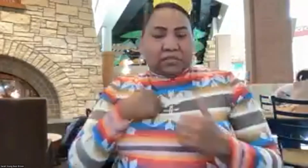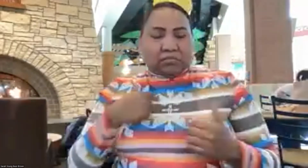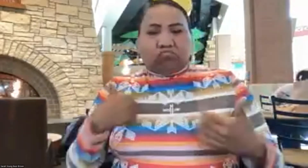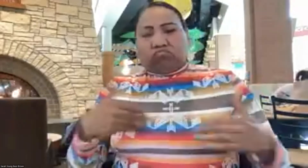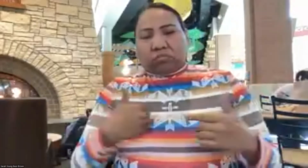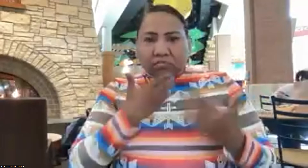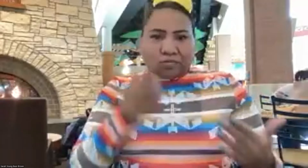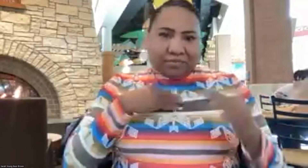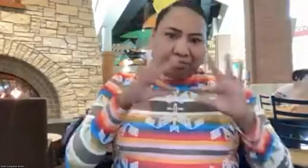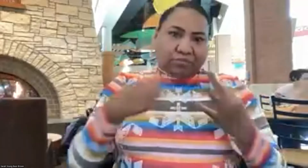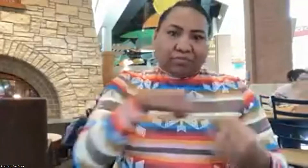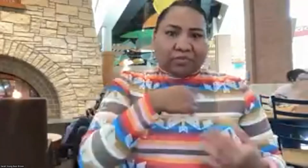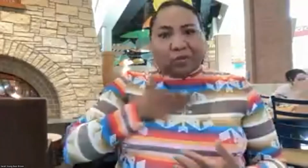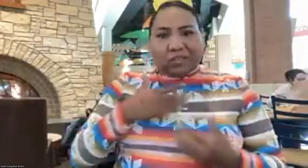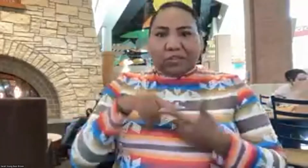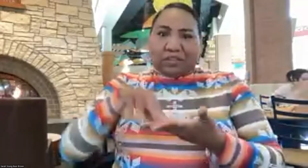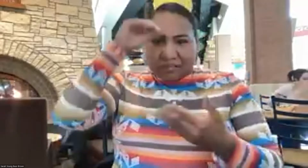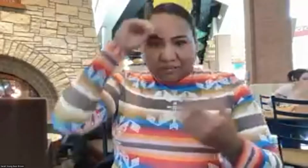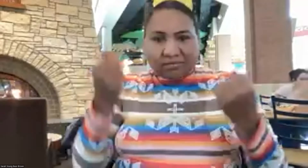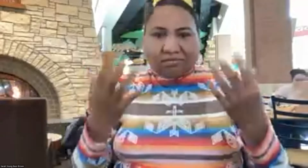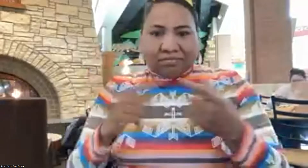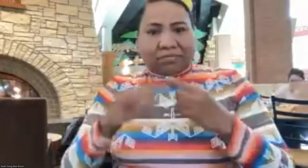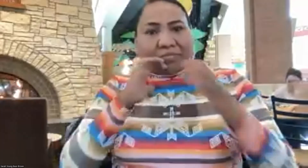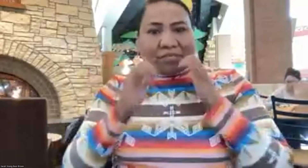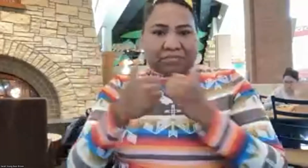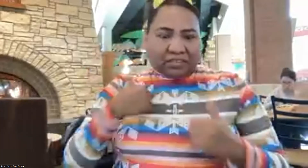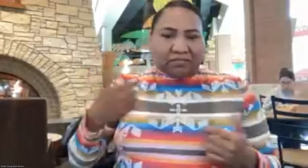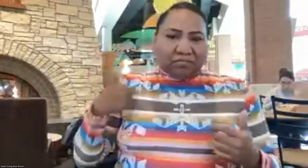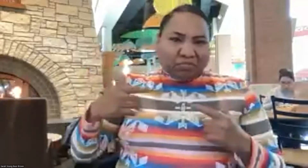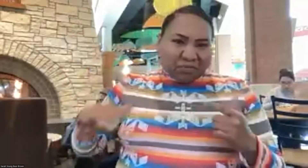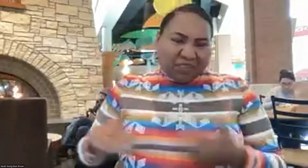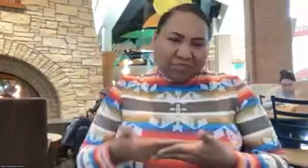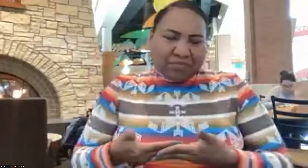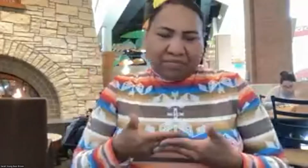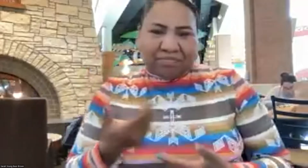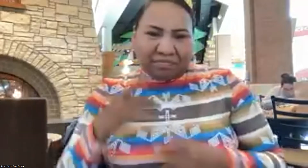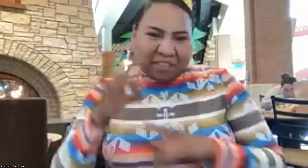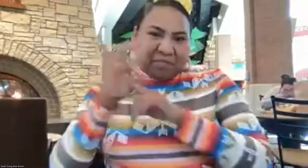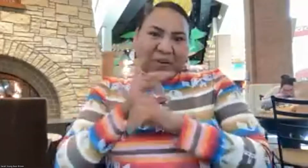this together so that we could communicate effectively. And that's something that I'm grateful for, and I know that my family is grateful